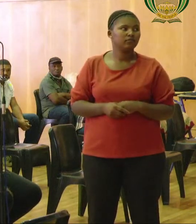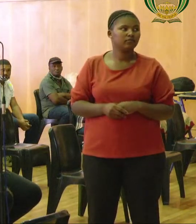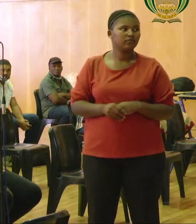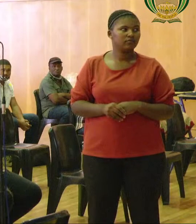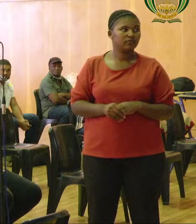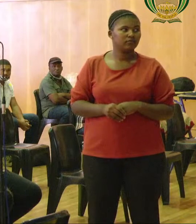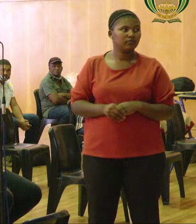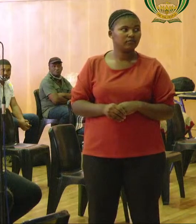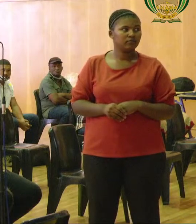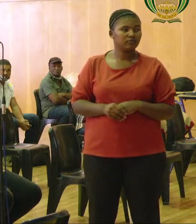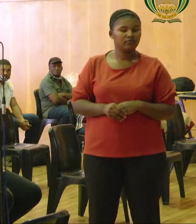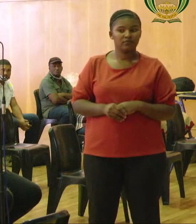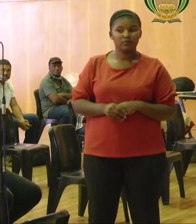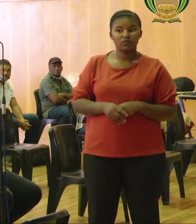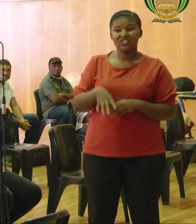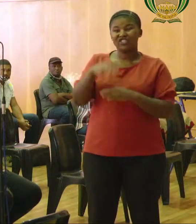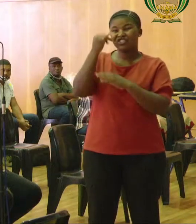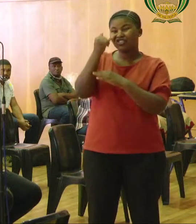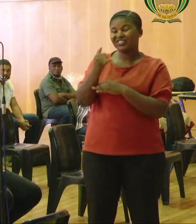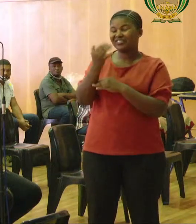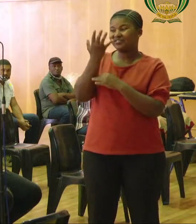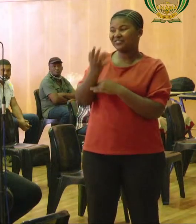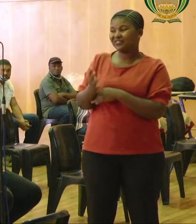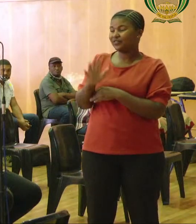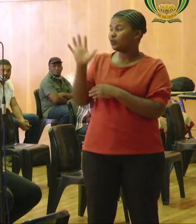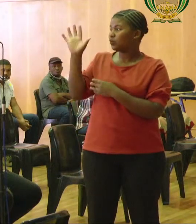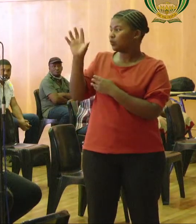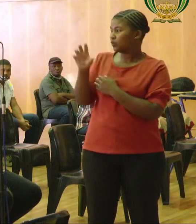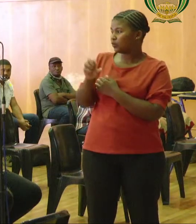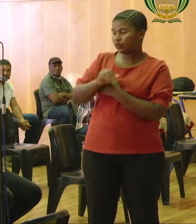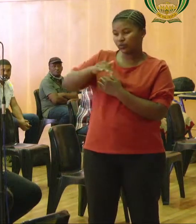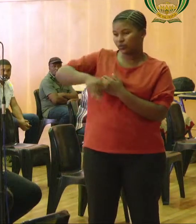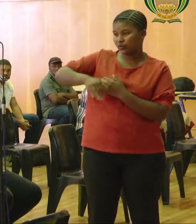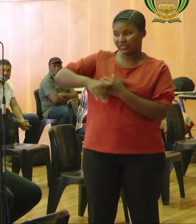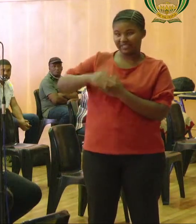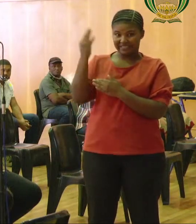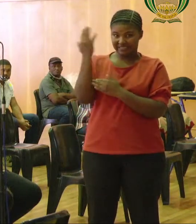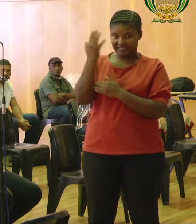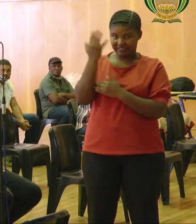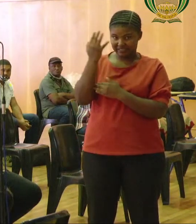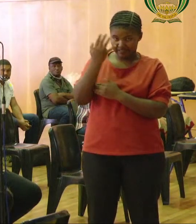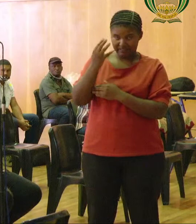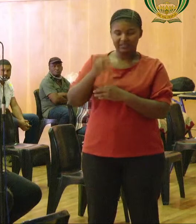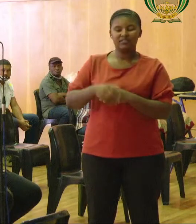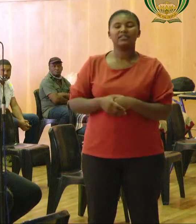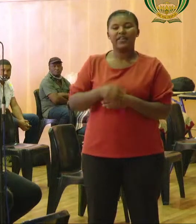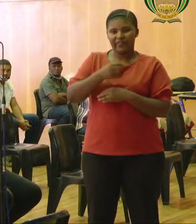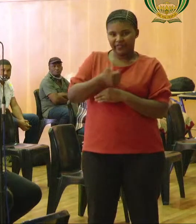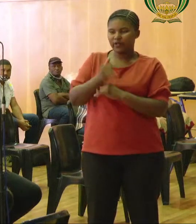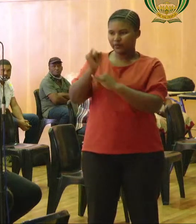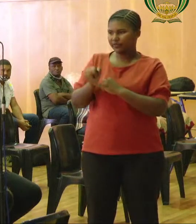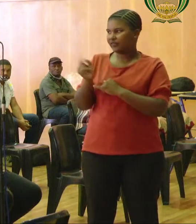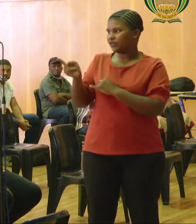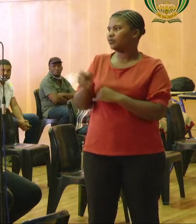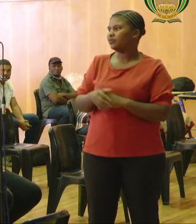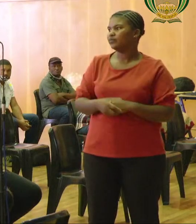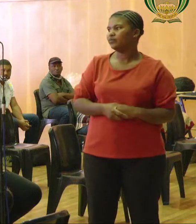once we have checked that there's no any other person that must contribute, then we'll invite you.